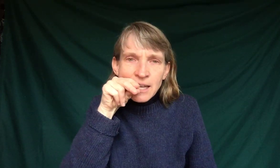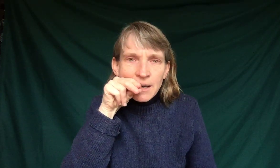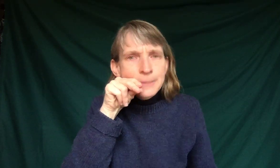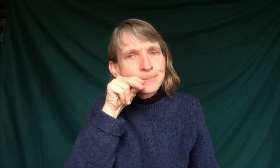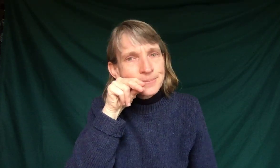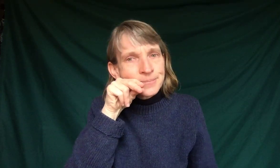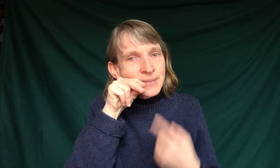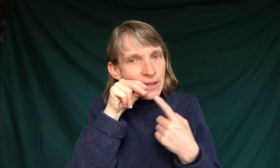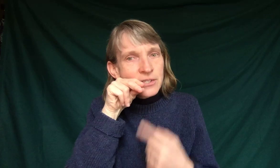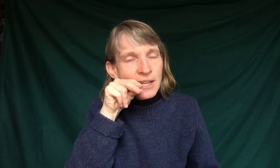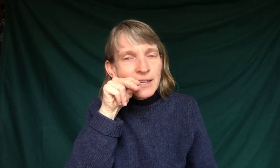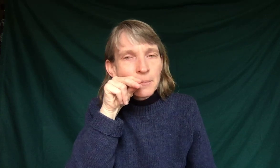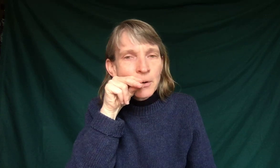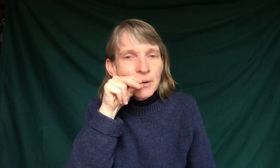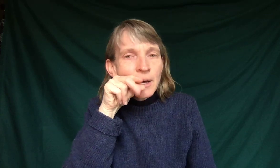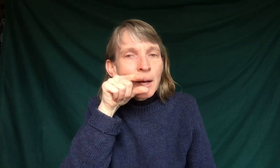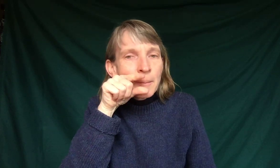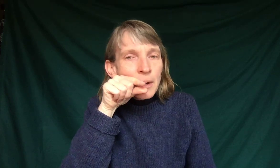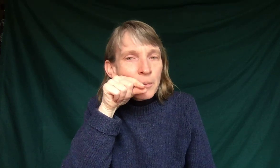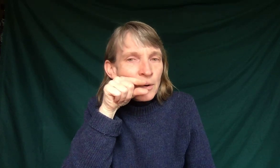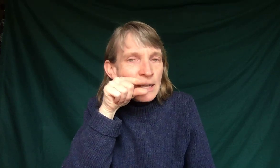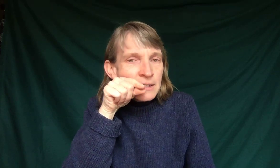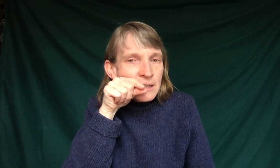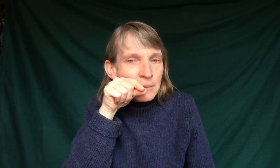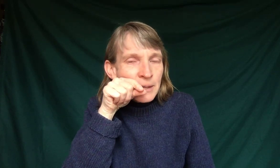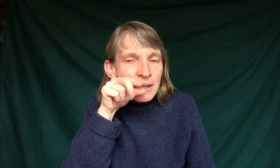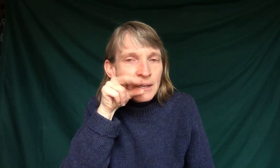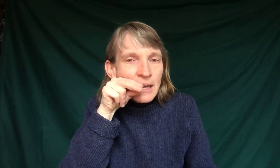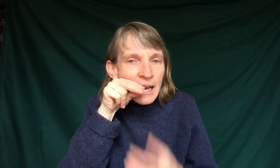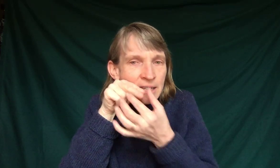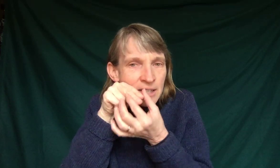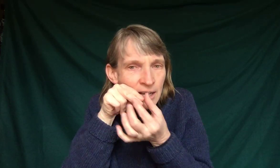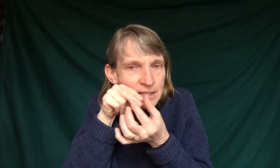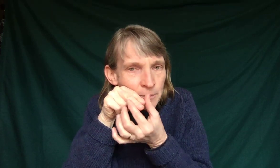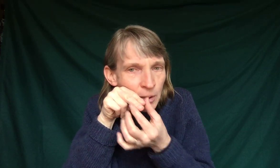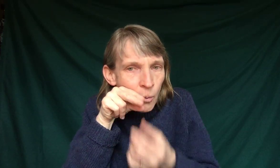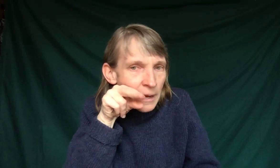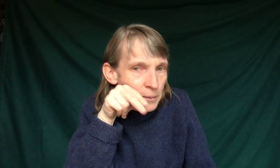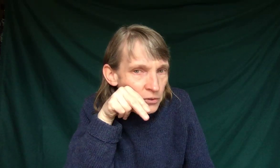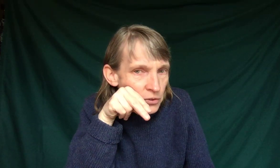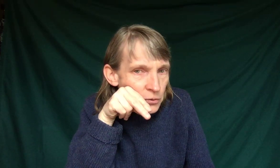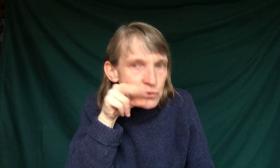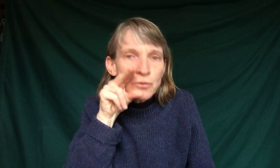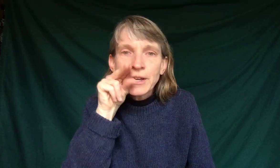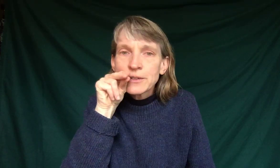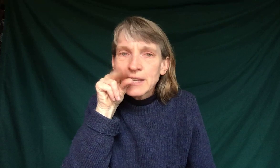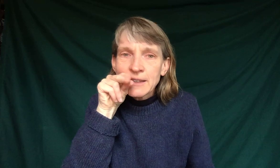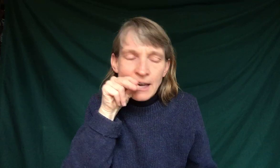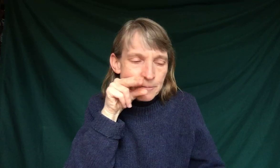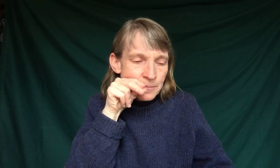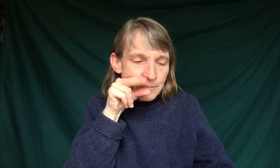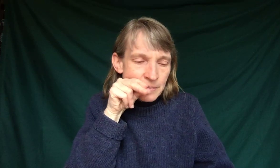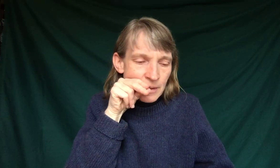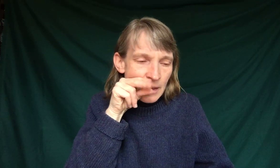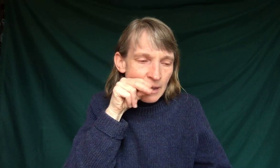duck. That looks a lot like a bird, but a bird has a little beak, and a duck has a big wide bill, so you use two fingers like that.